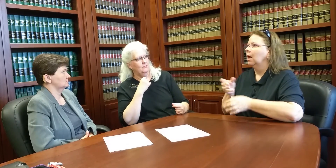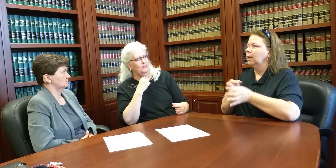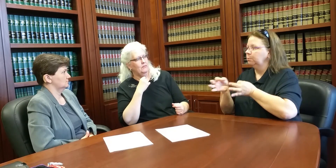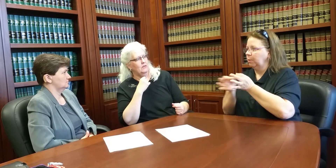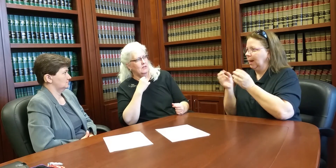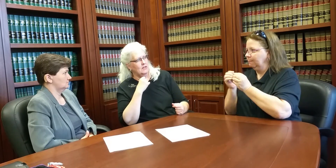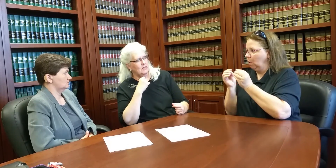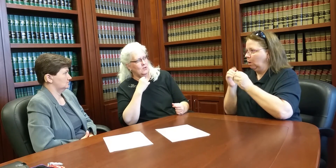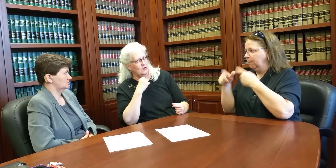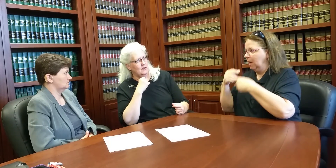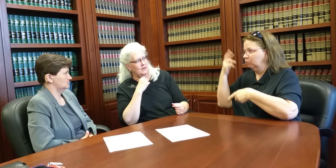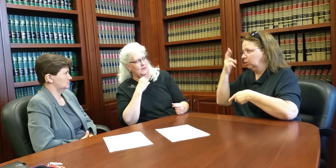Let's black more about this.